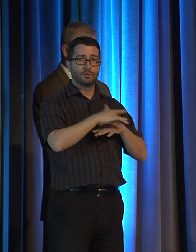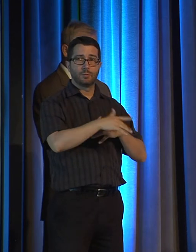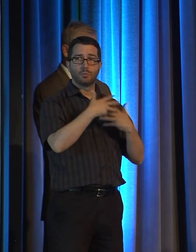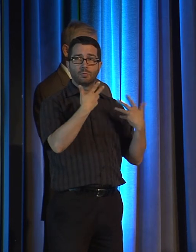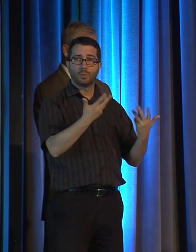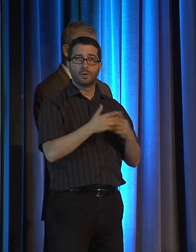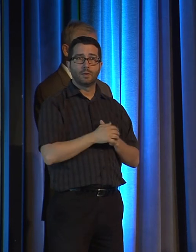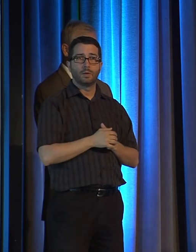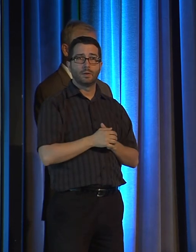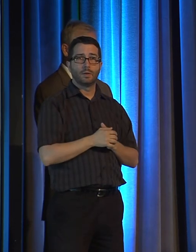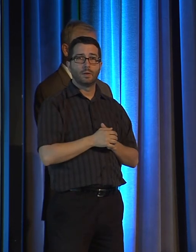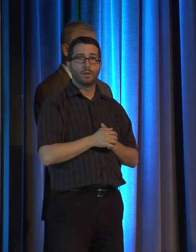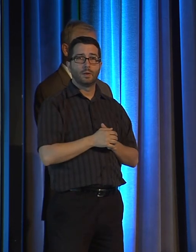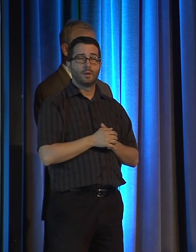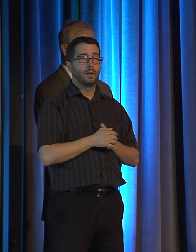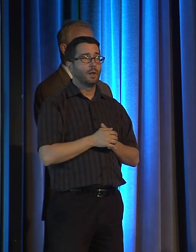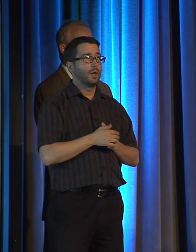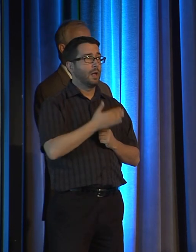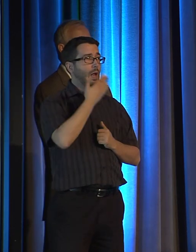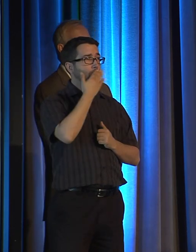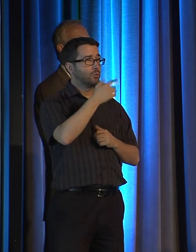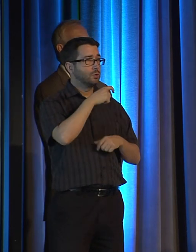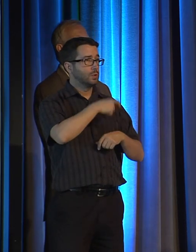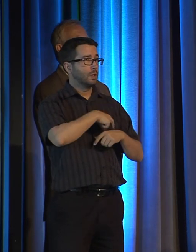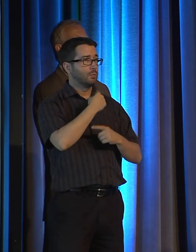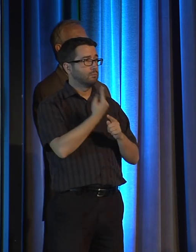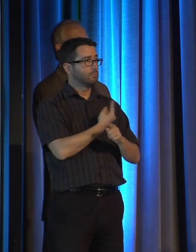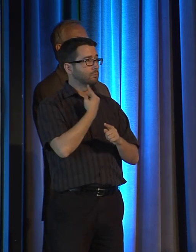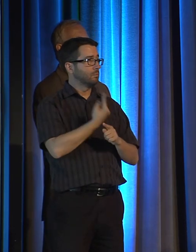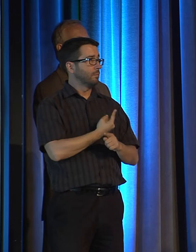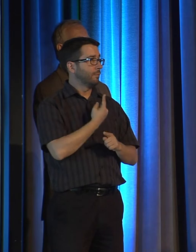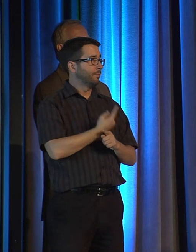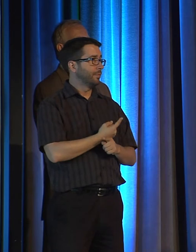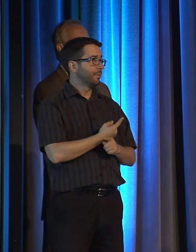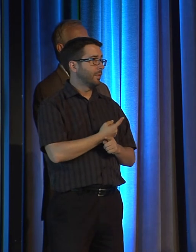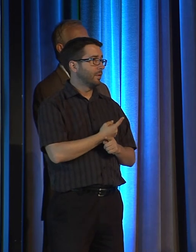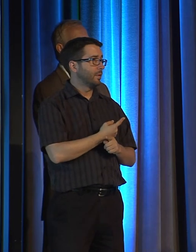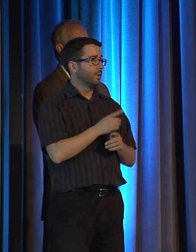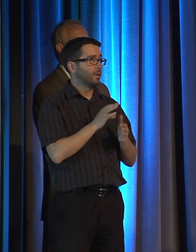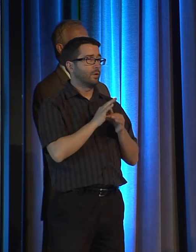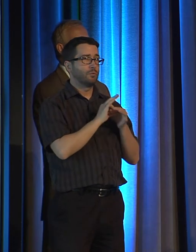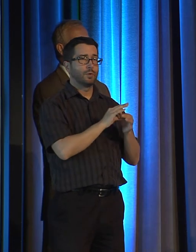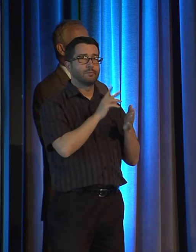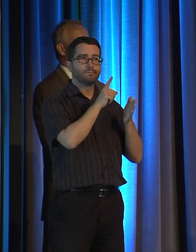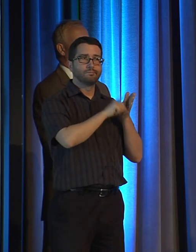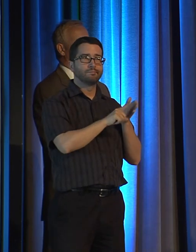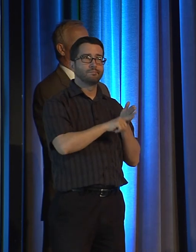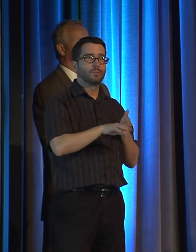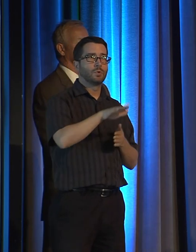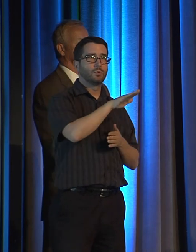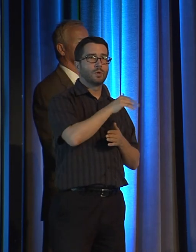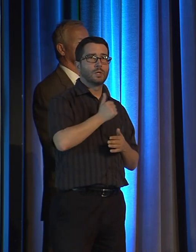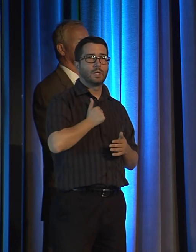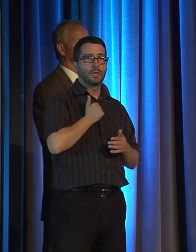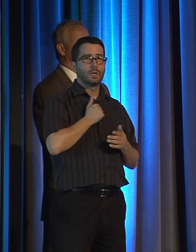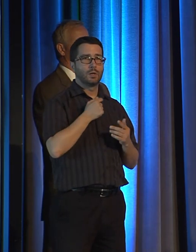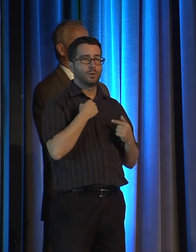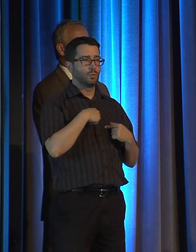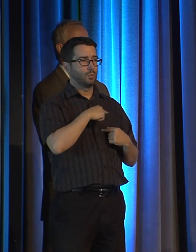them in the time that we think is appropriate, given the evidence across the country, and monitoring that to make sure where we need to